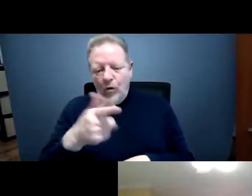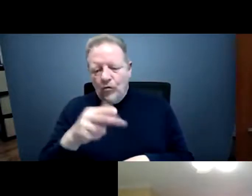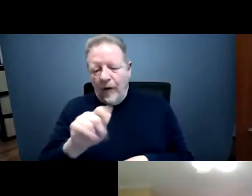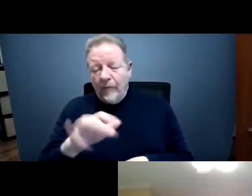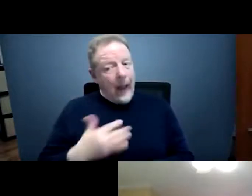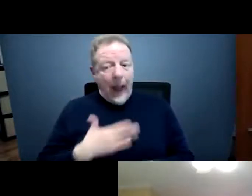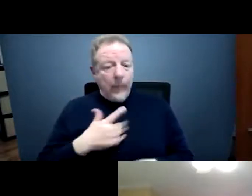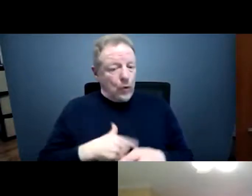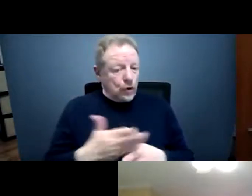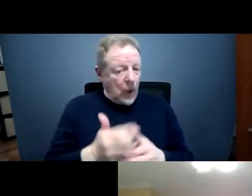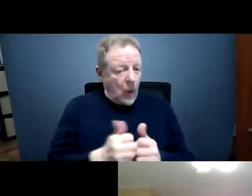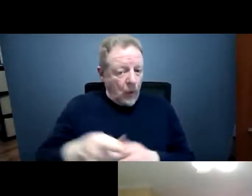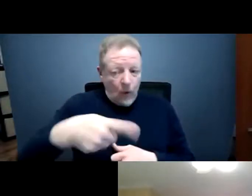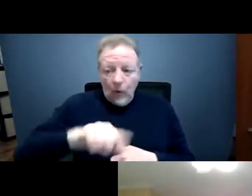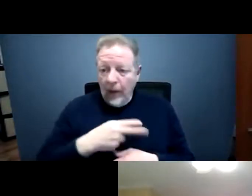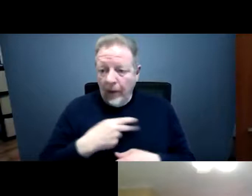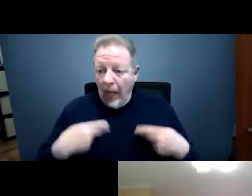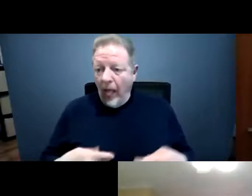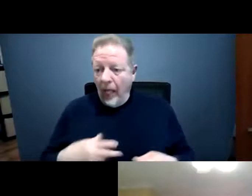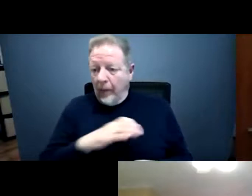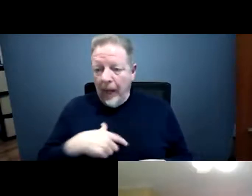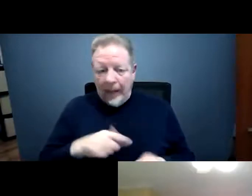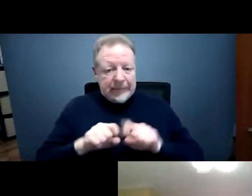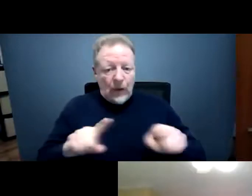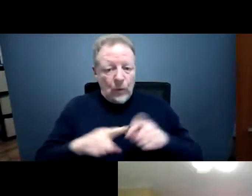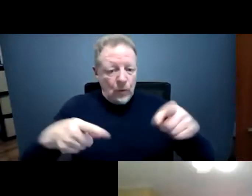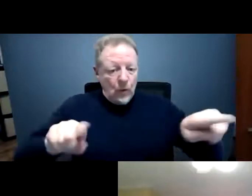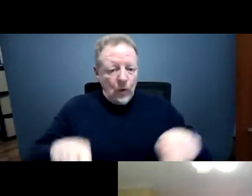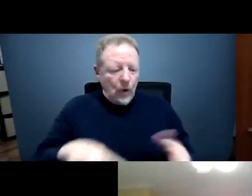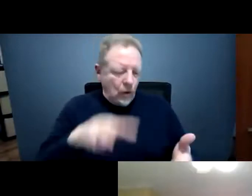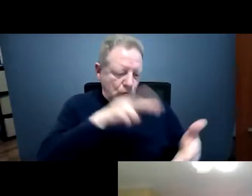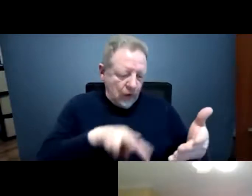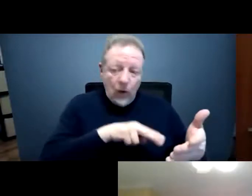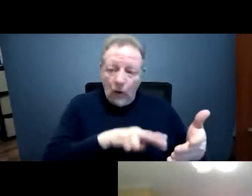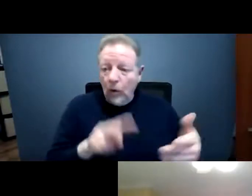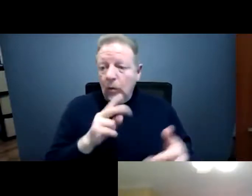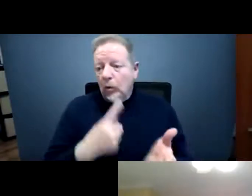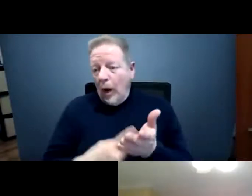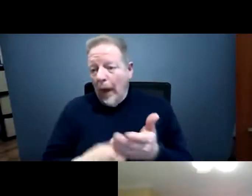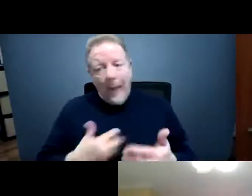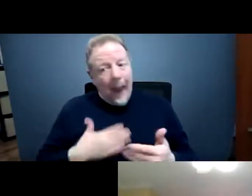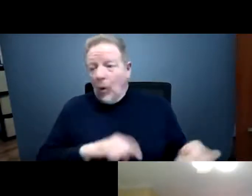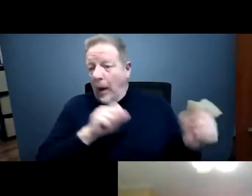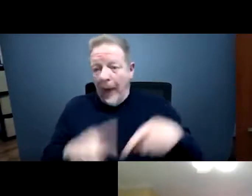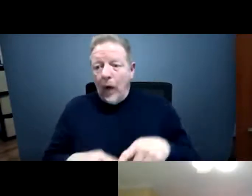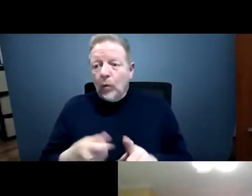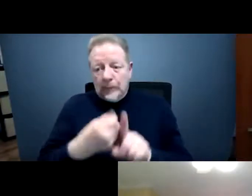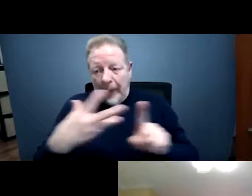health committee. I could, send to you and you could talk about. I would be happy to come again to talk about, but